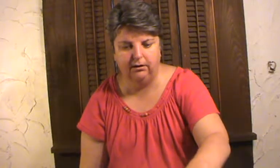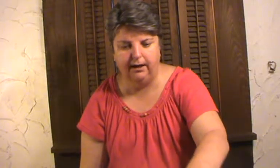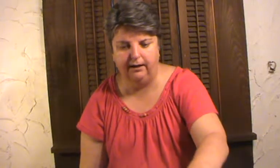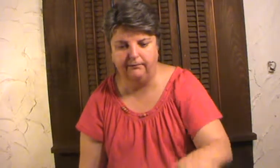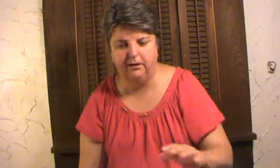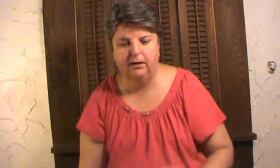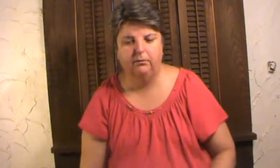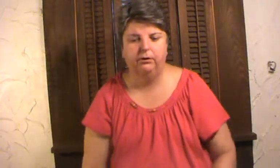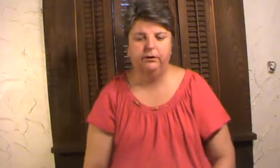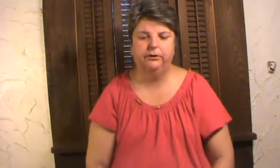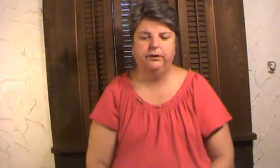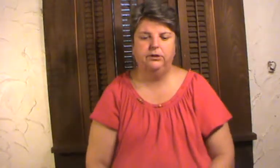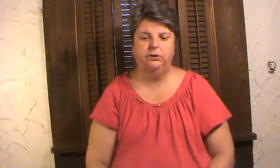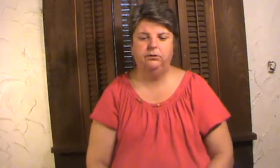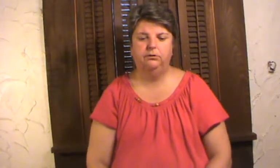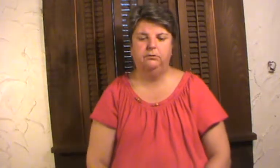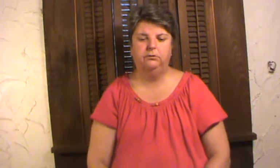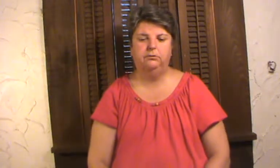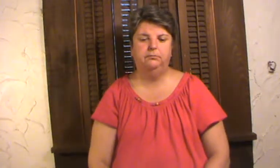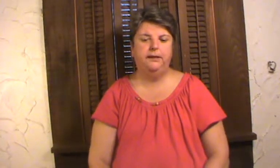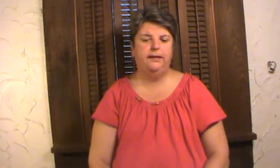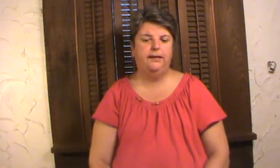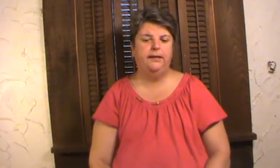Okay, we're going to be